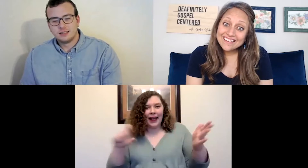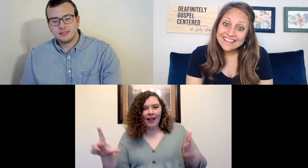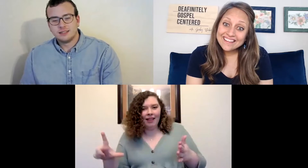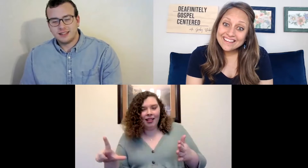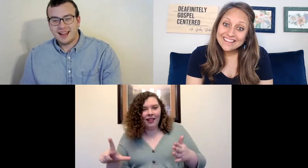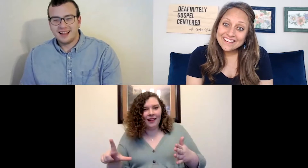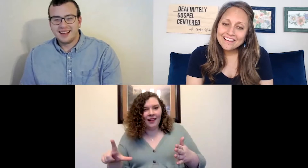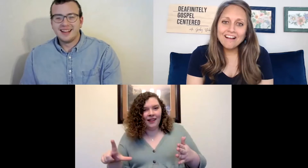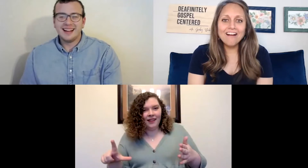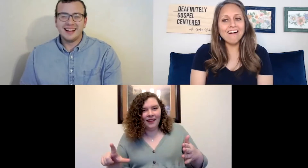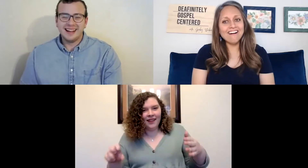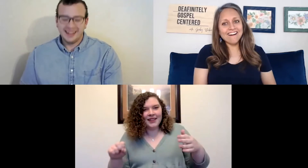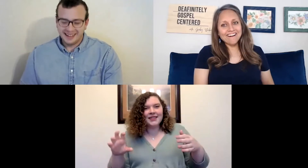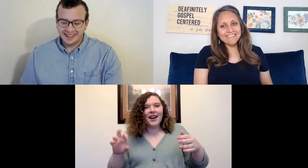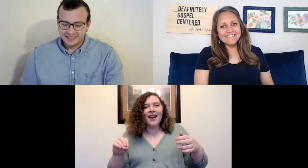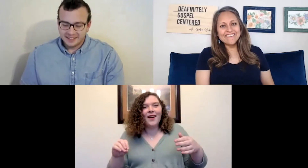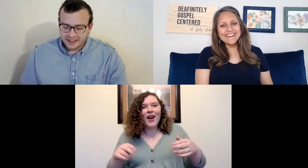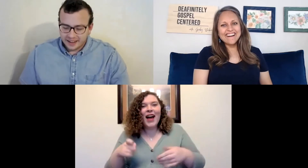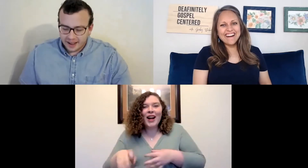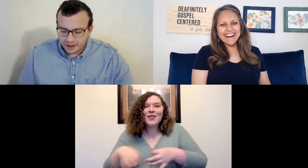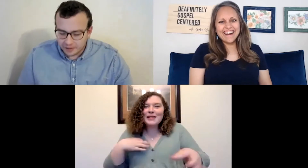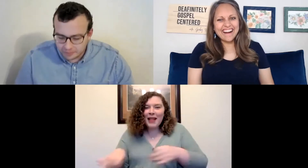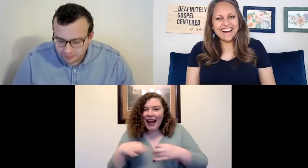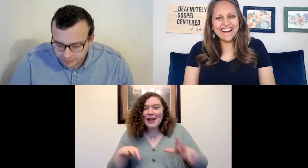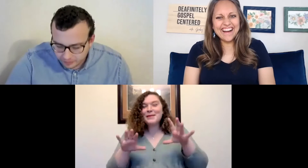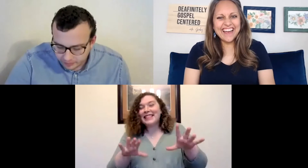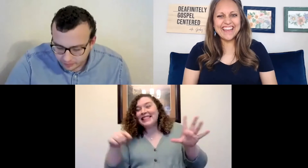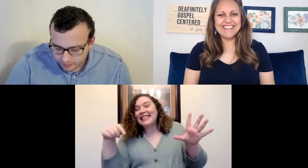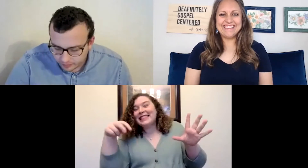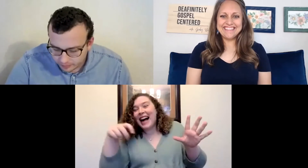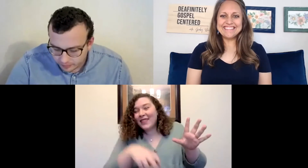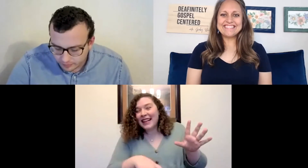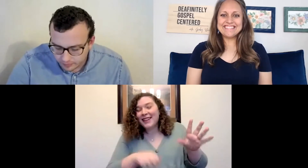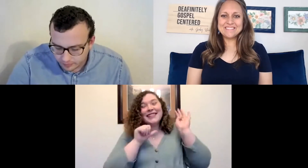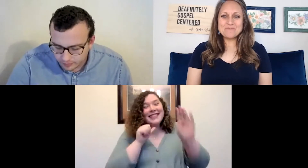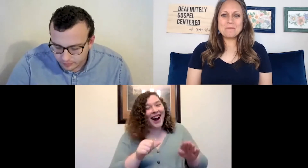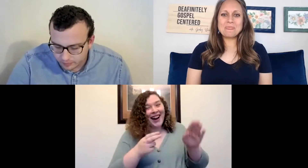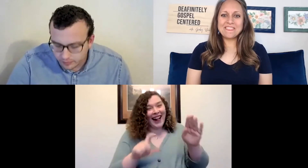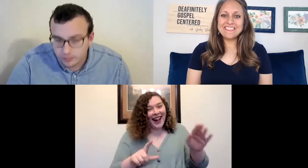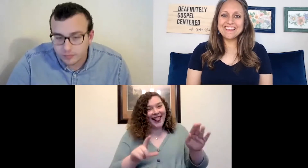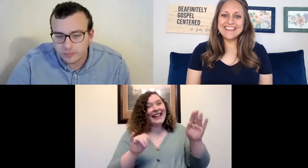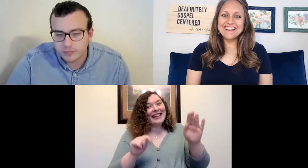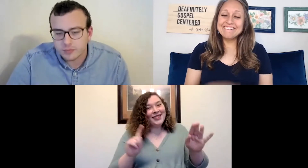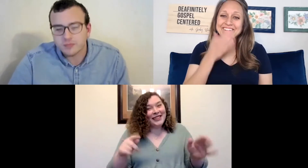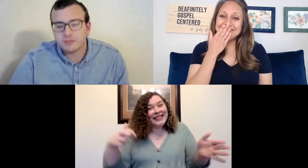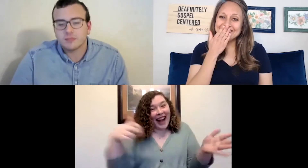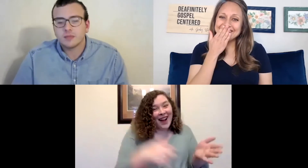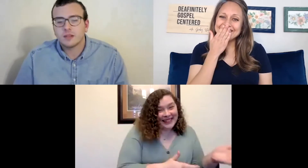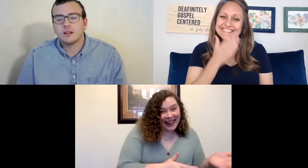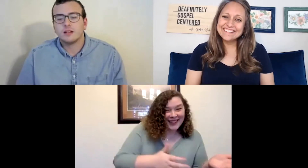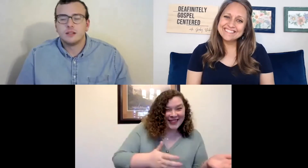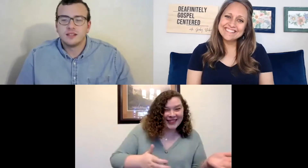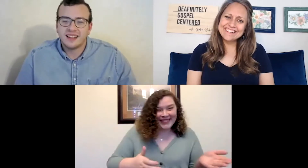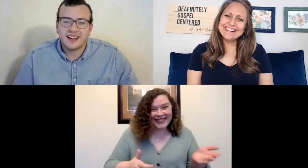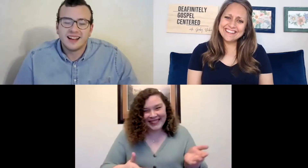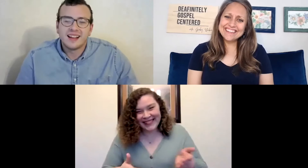go downstairs because he thought that going downstairs meant he was going to hell, down to hell. So my mom was trying to explain, no, sweetie, we're just going down the stairs. We're